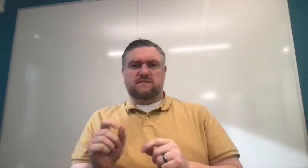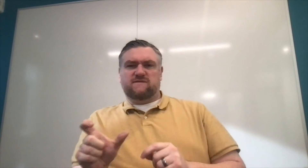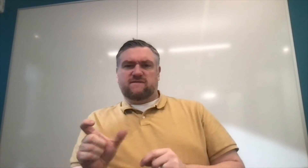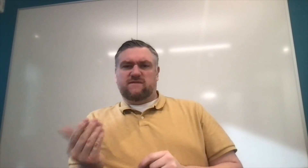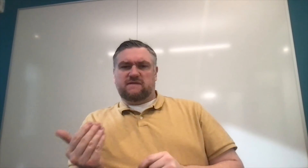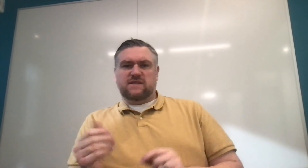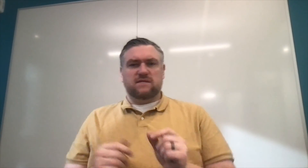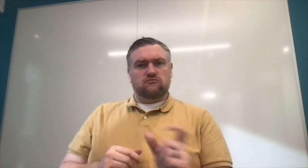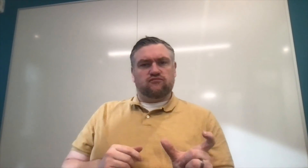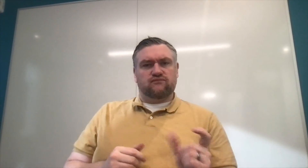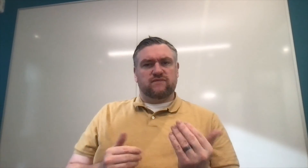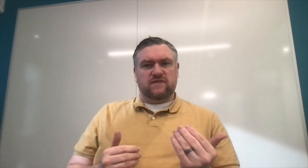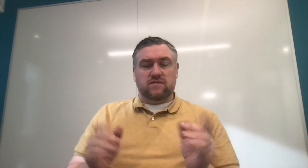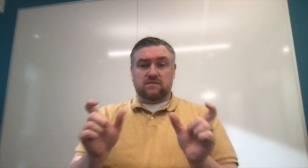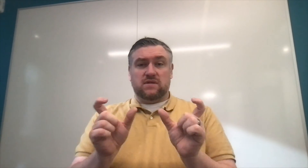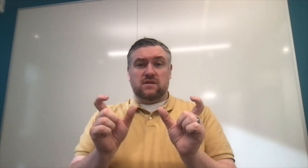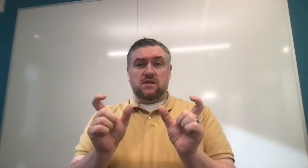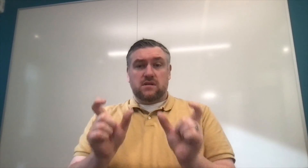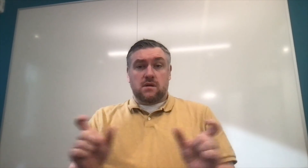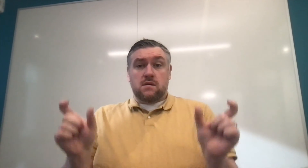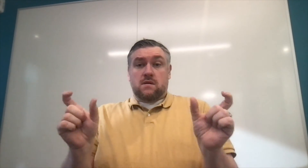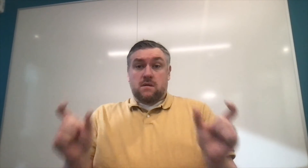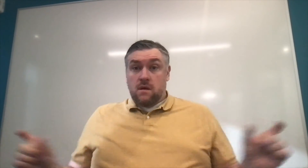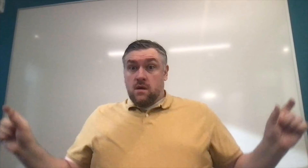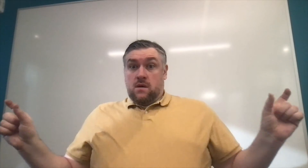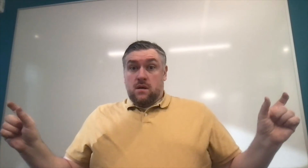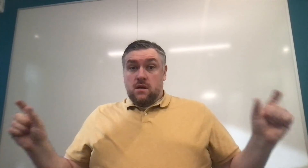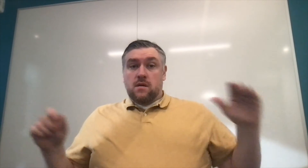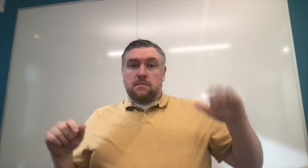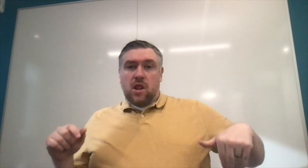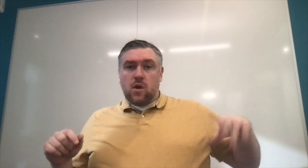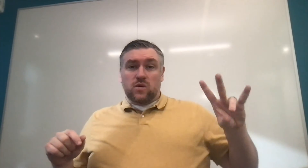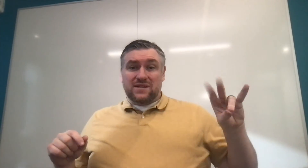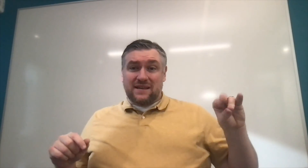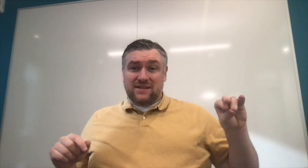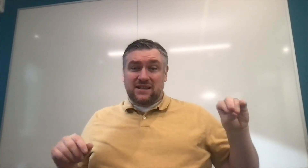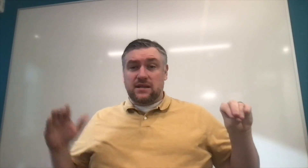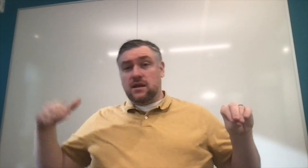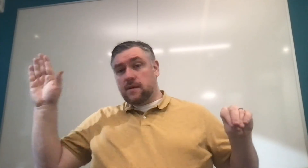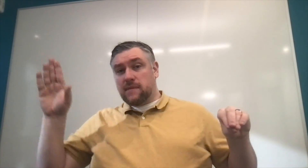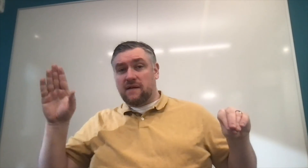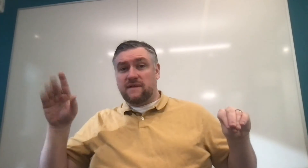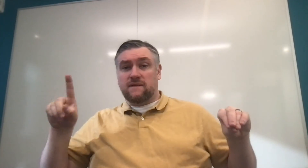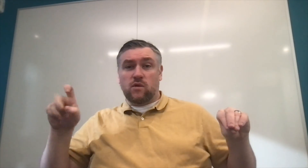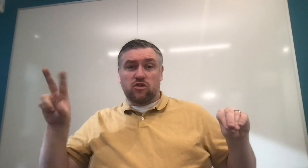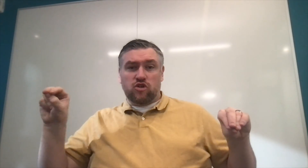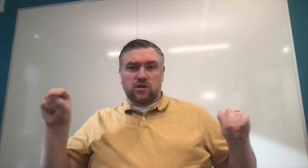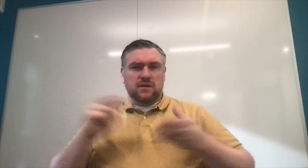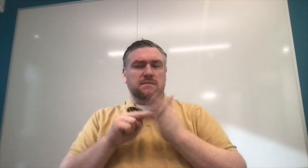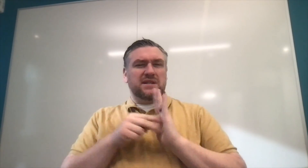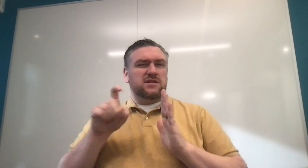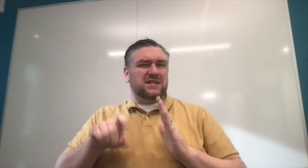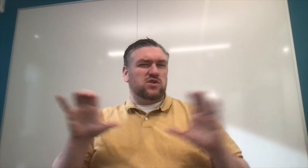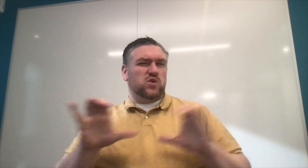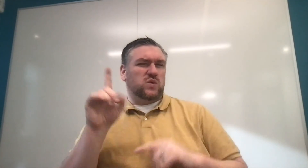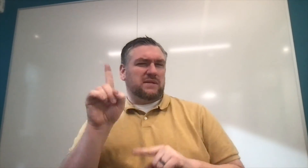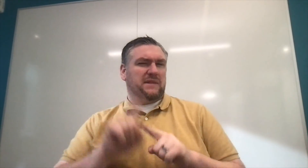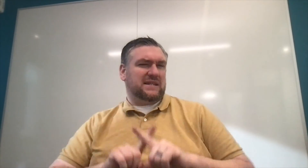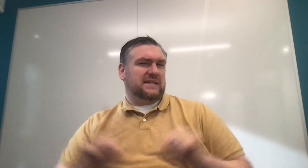normal. Standard deviation of 15 in each direction. If we go below 70 or above 130, means